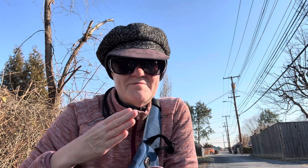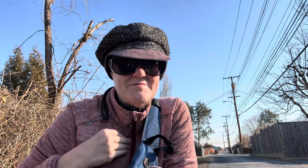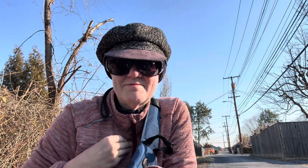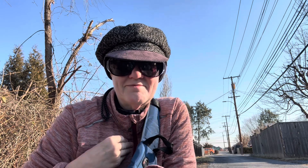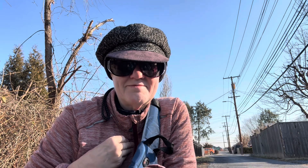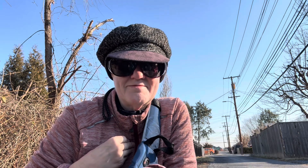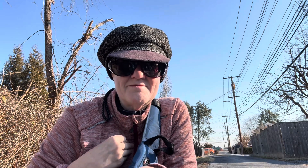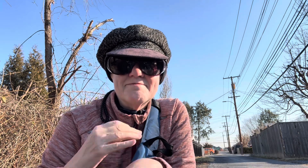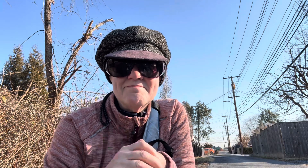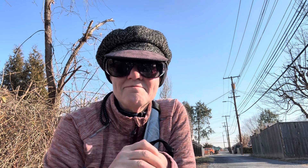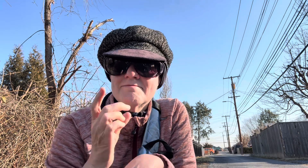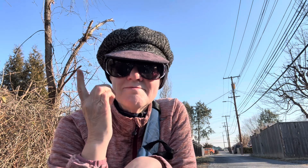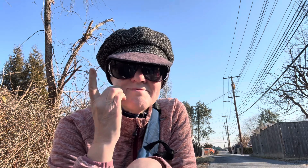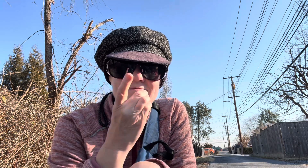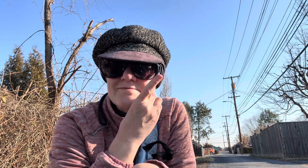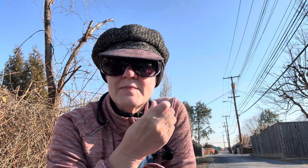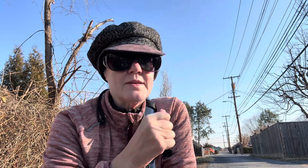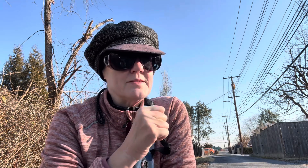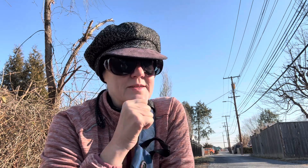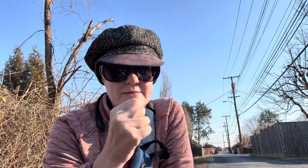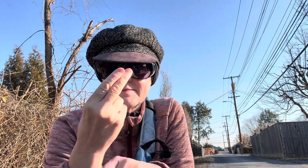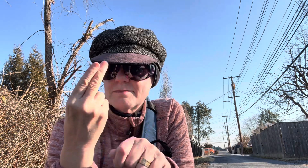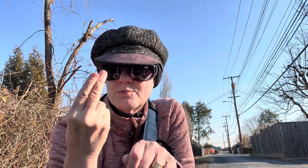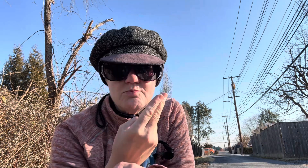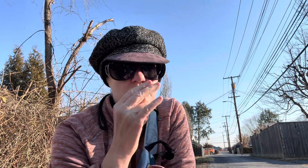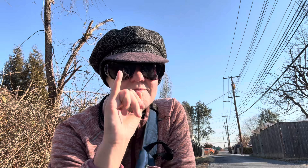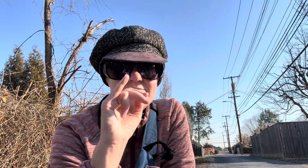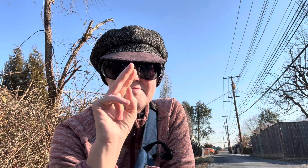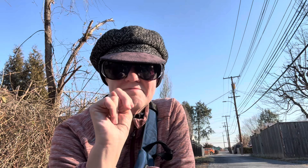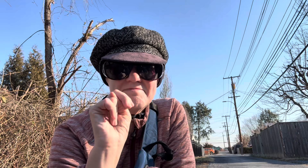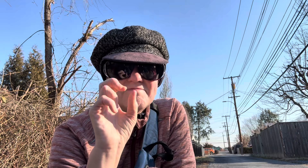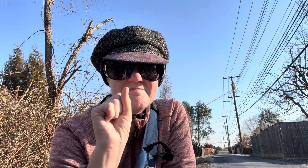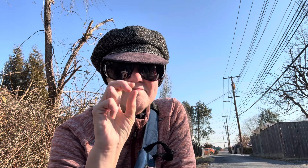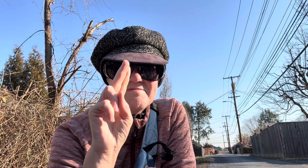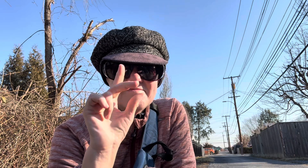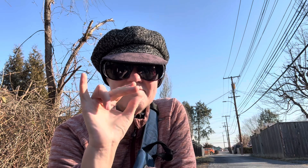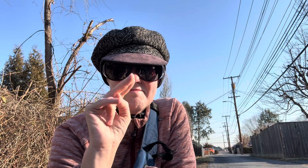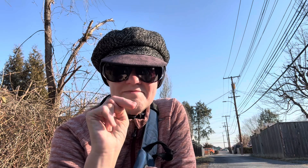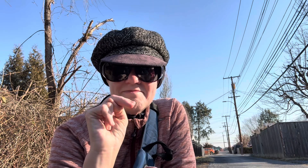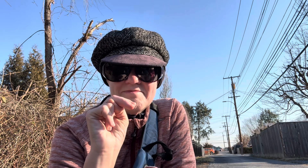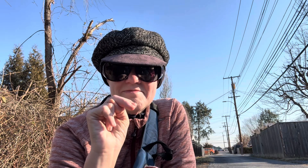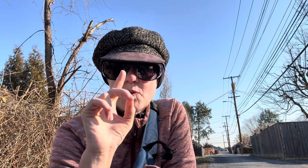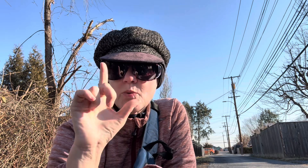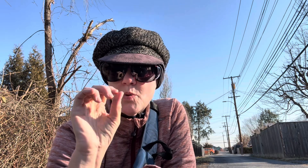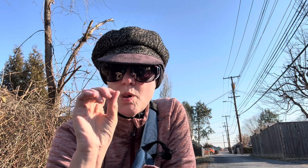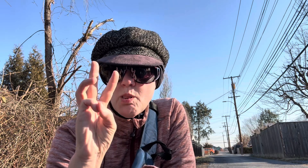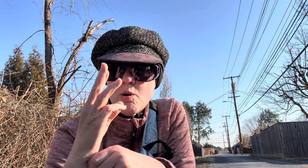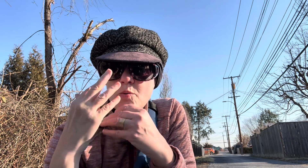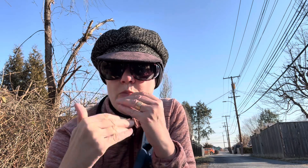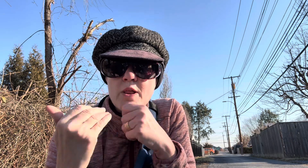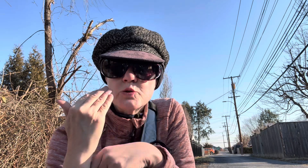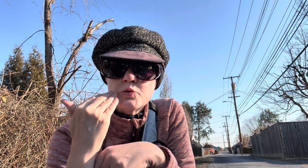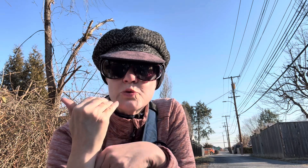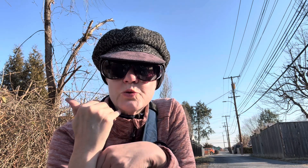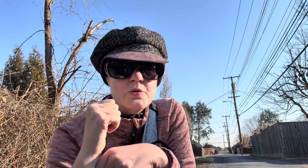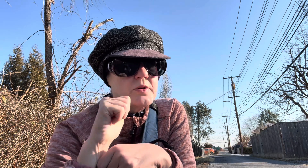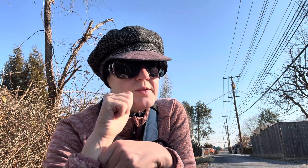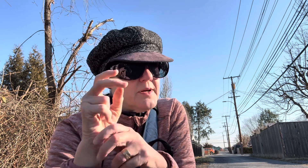me, 180 is not acceptable. Dale does not use insulin, so low blood sugar is not an issue